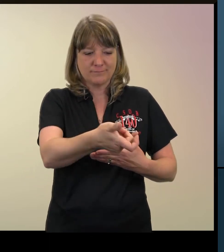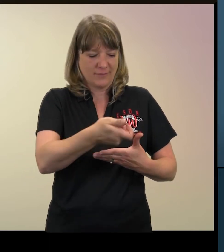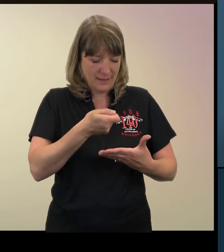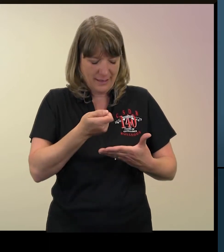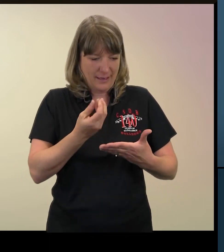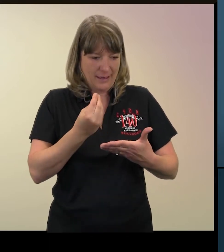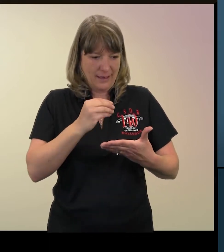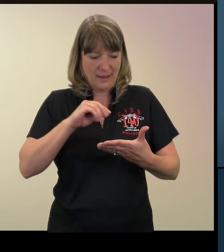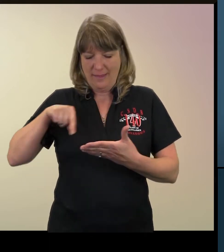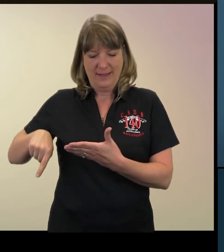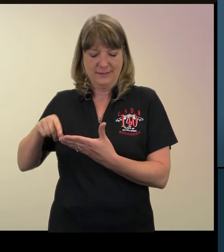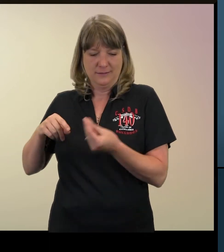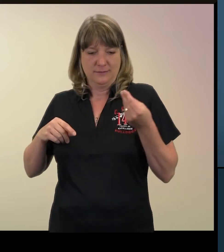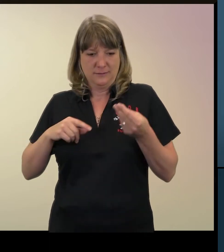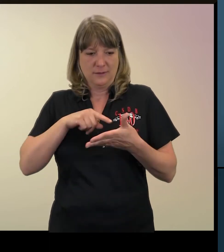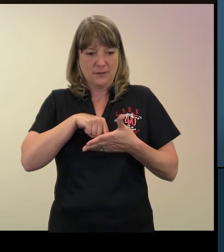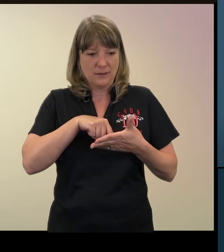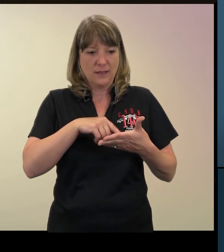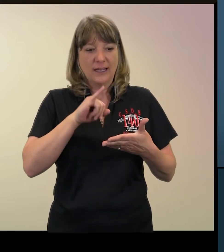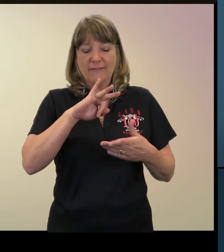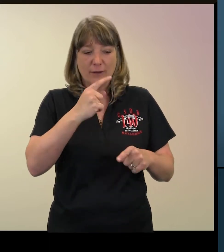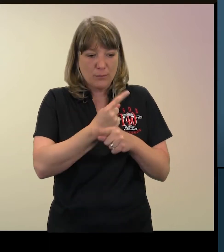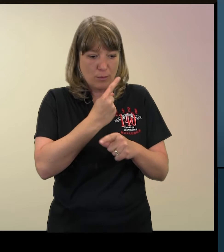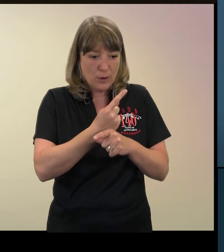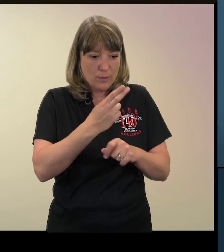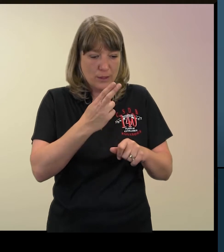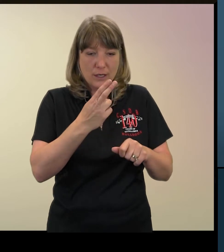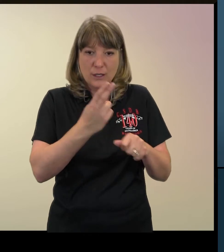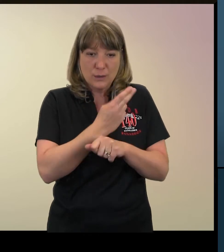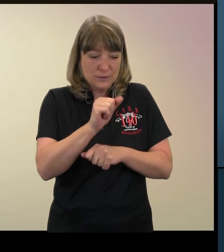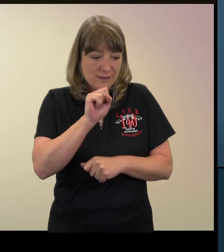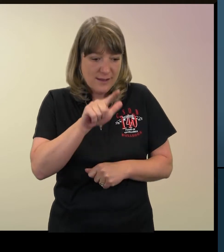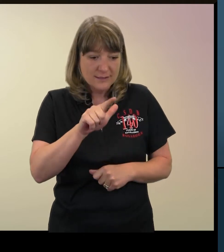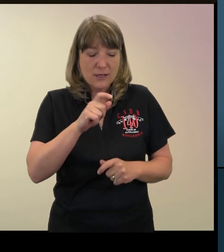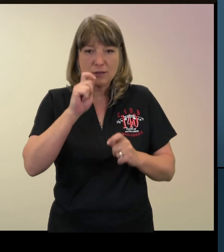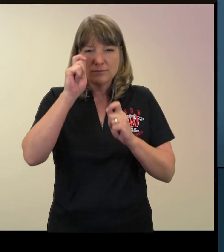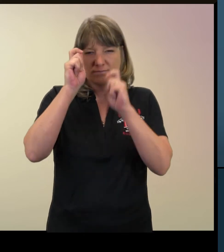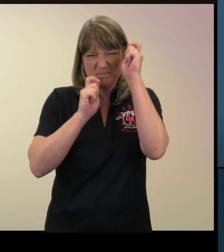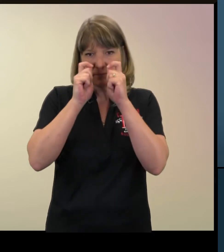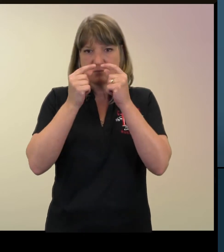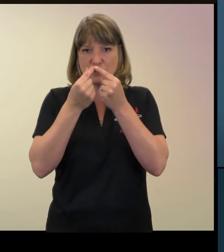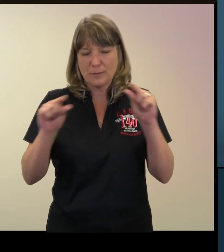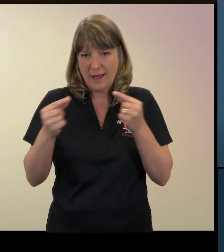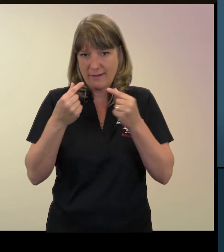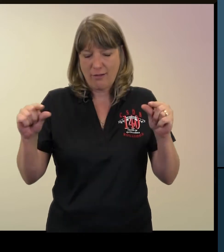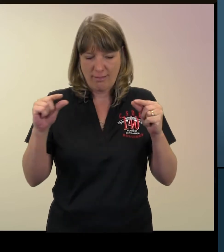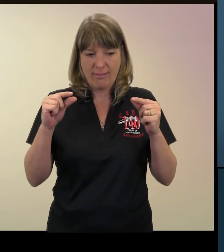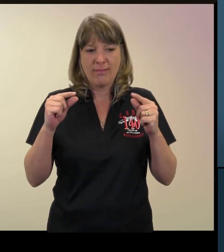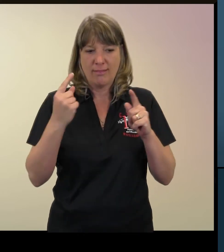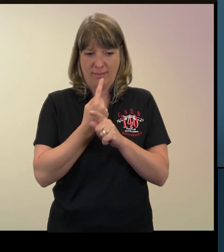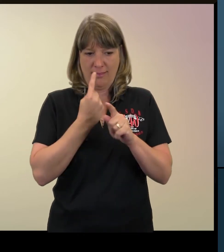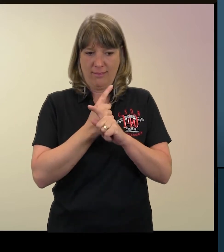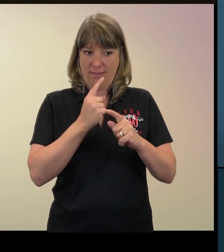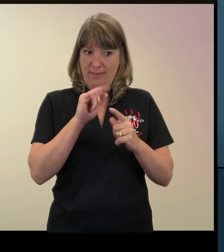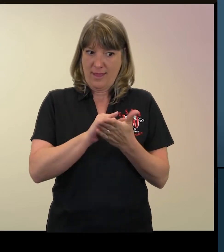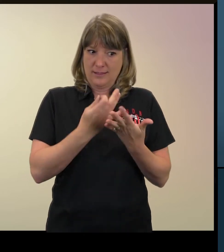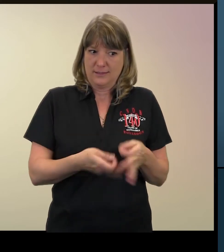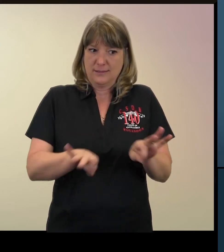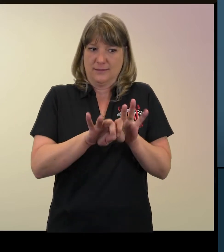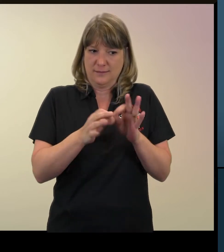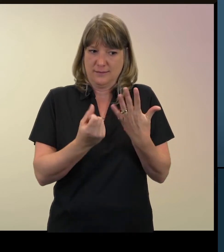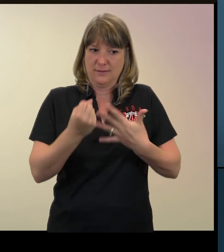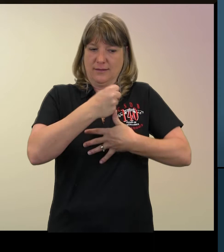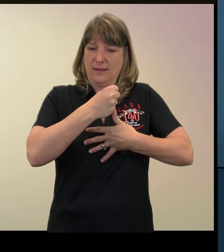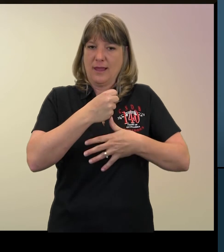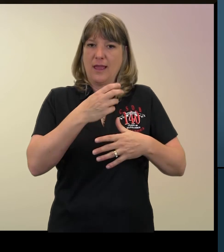capturing, for example, with this tool, whether the child is appropriately using those ASL grammatical facial features that are